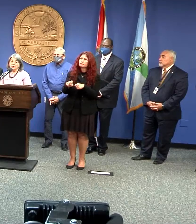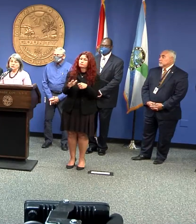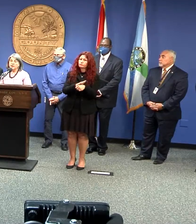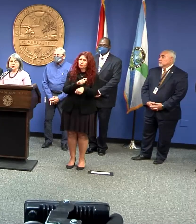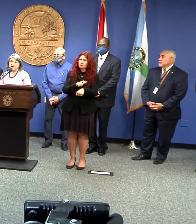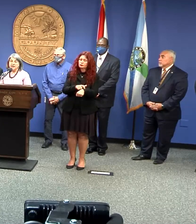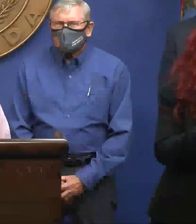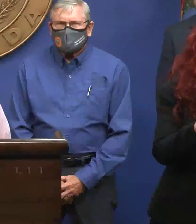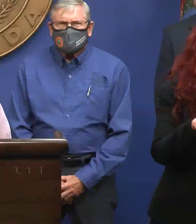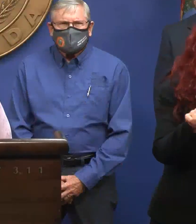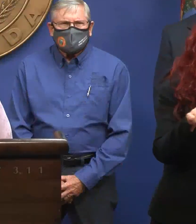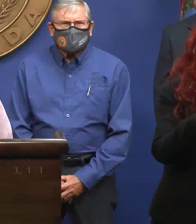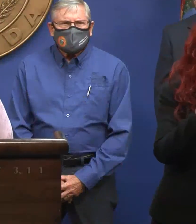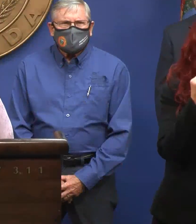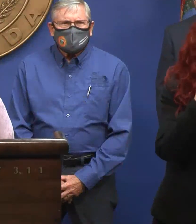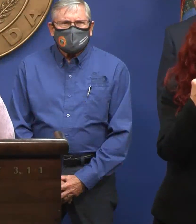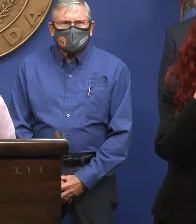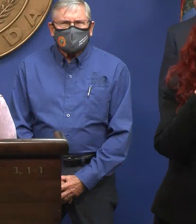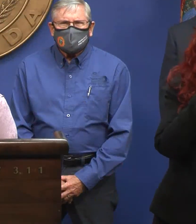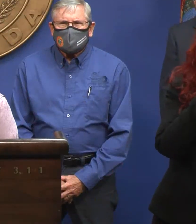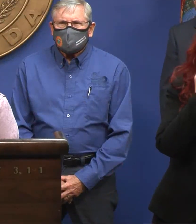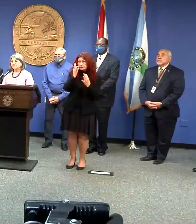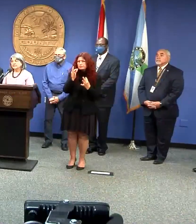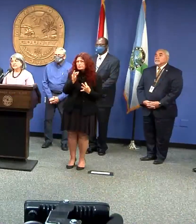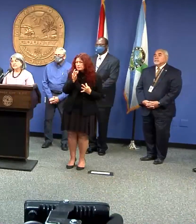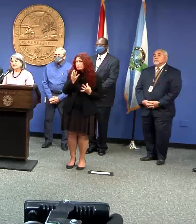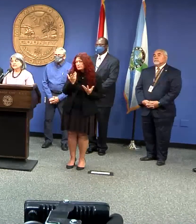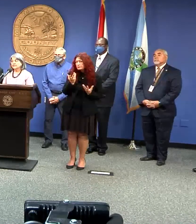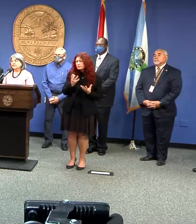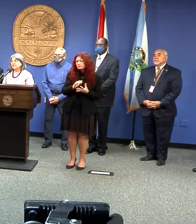except when they're eating and drinking.